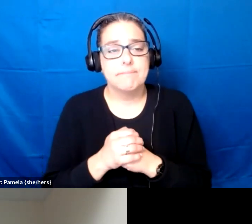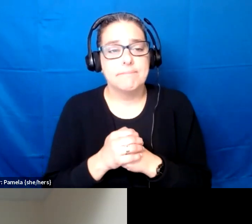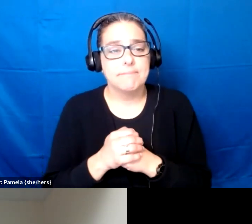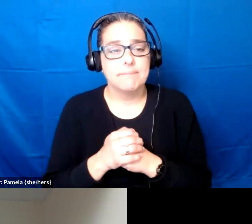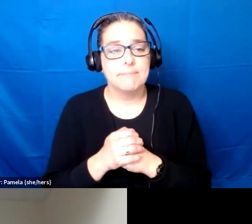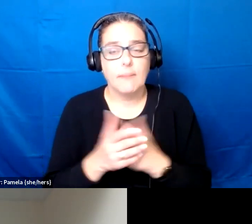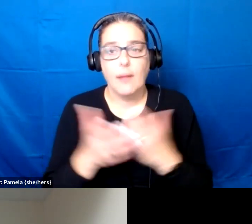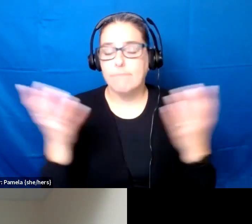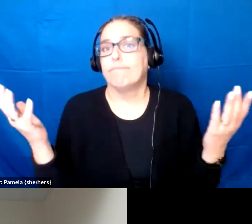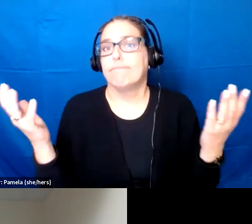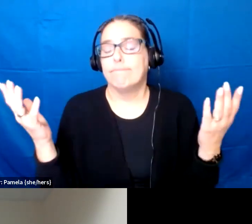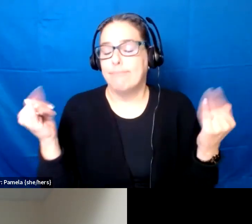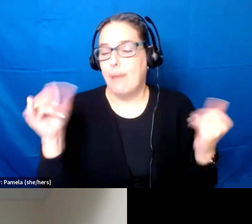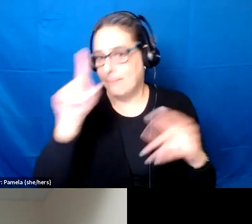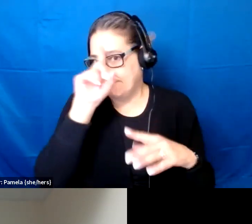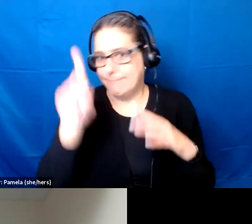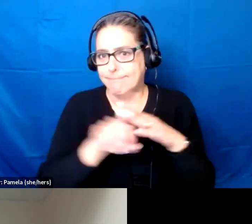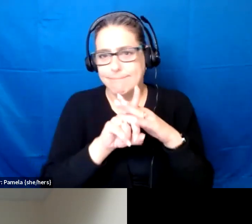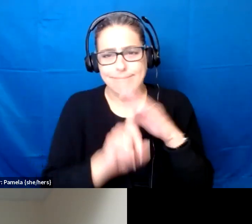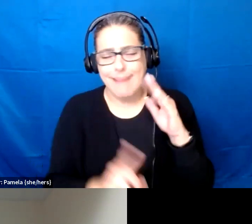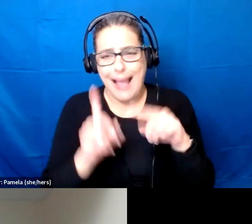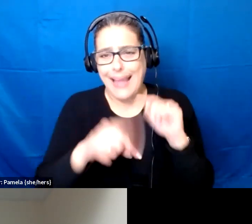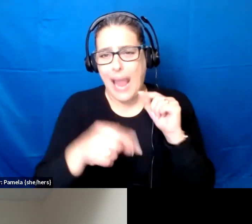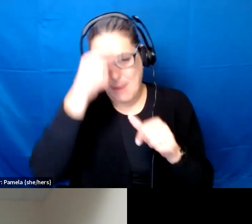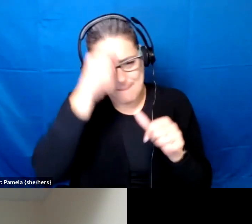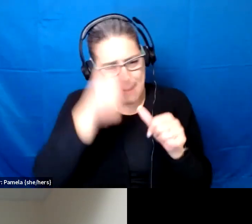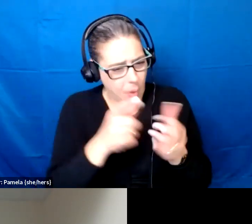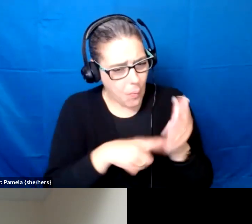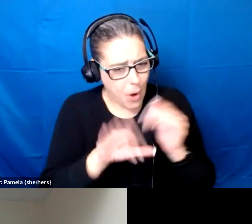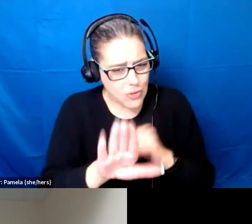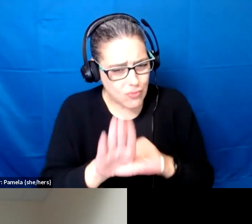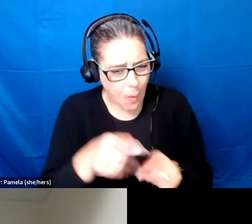I can't think of what you specialize in.